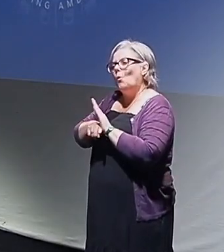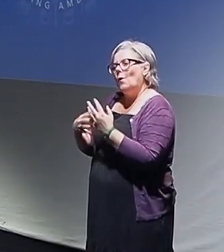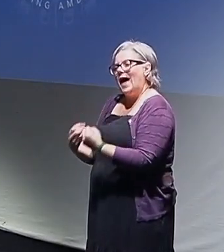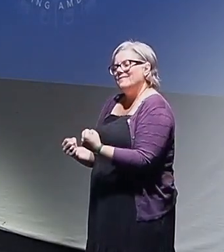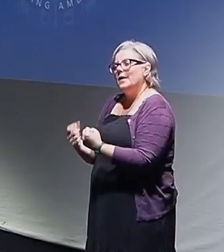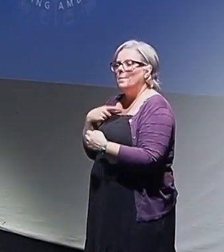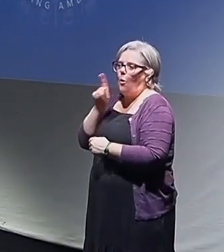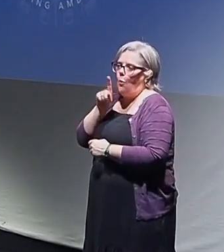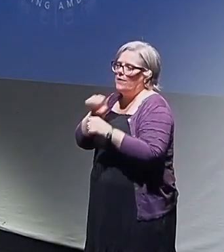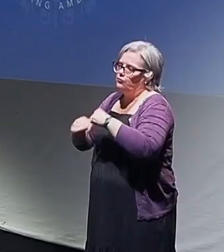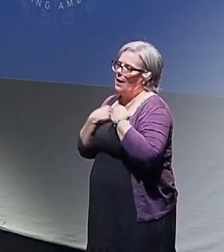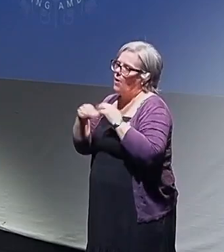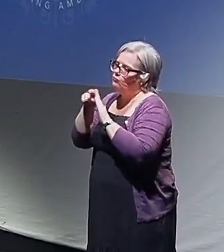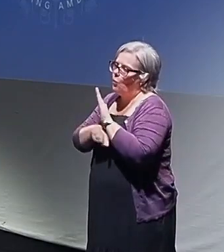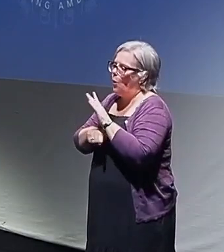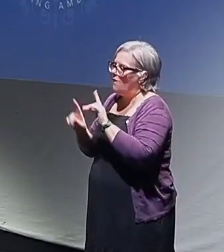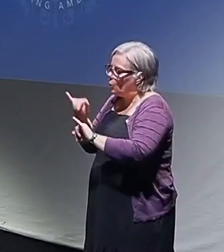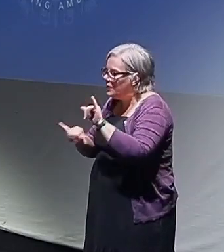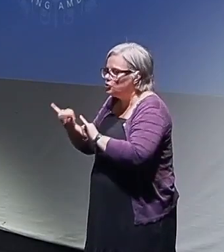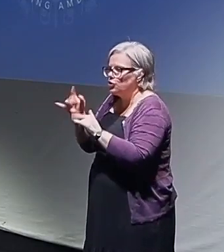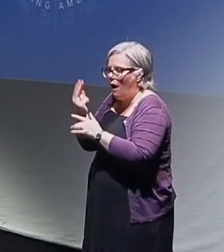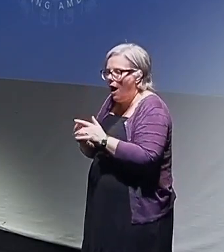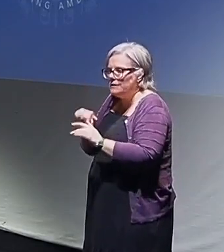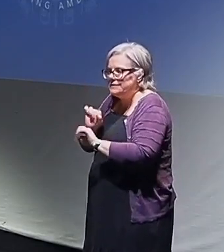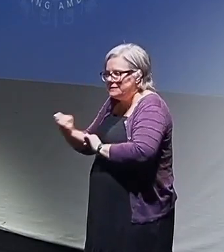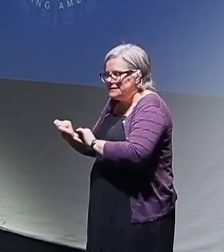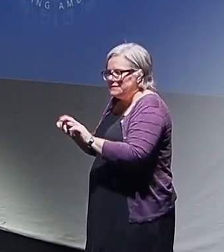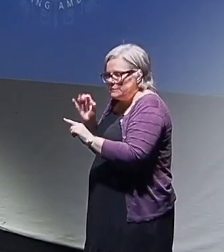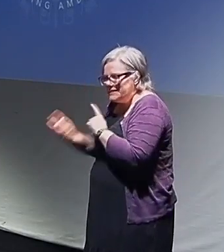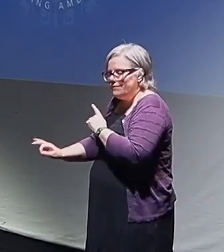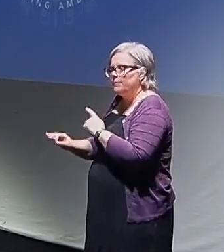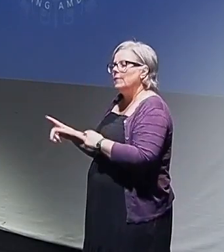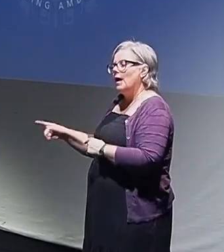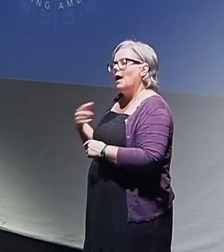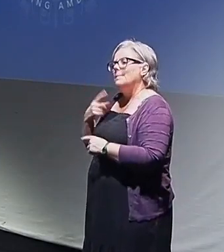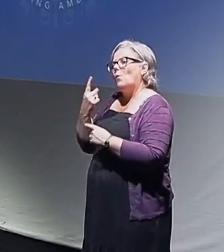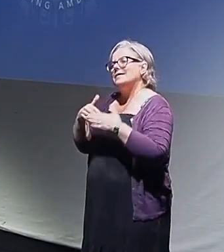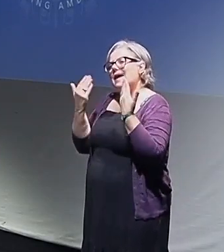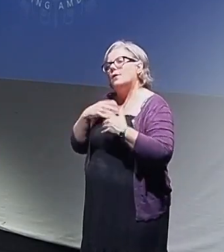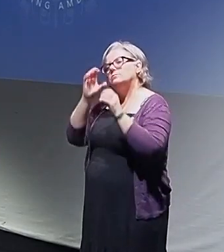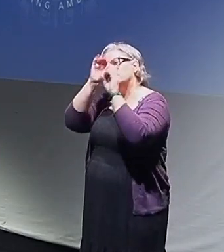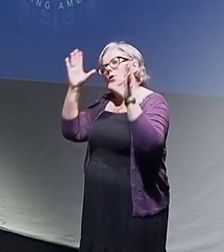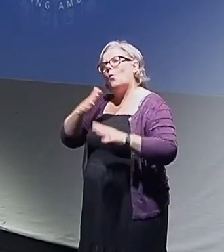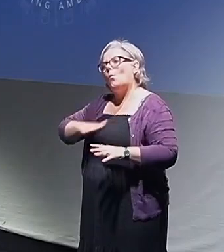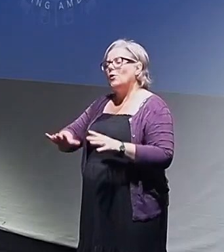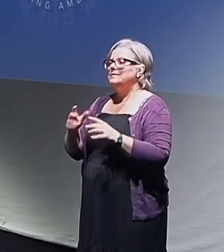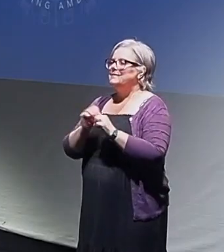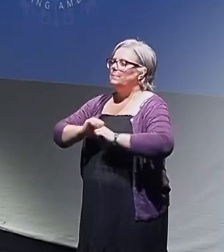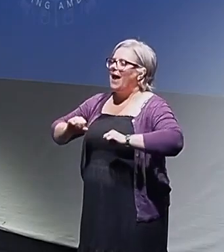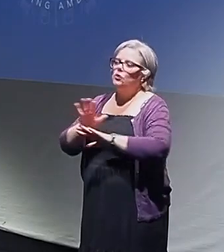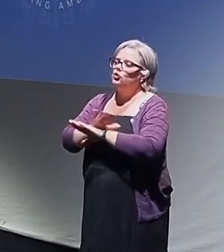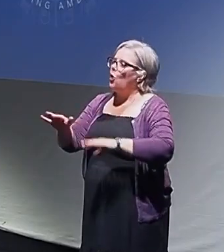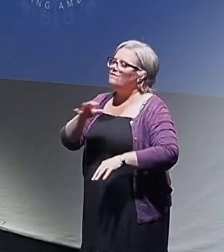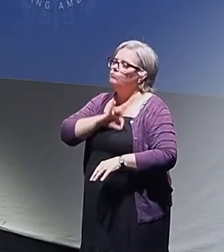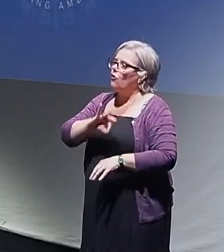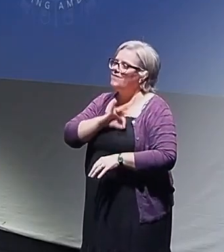always break my own rules, and that's the thing with art. I would love a space one day that's a not-for-profit space where